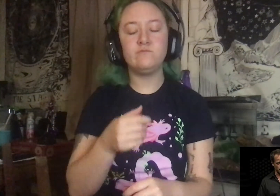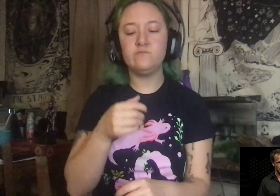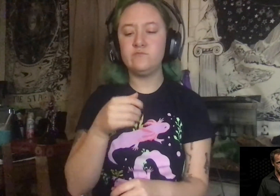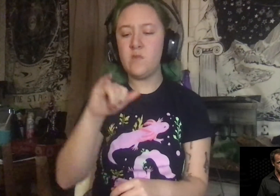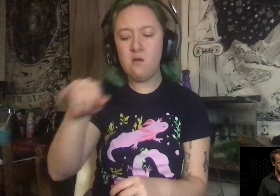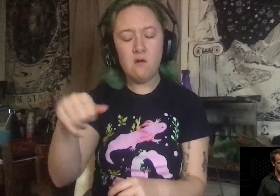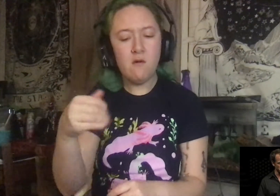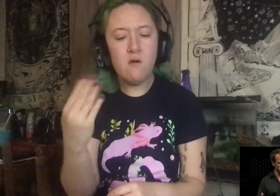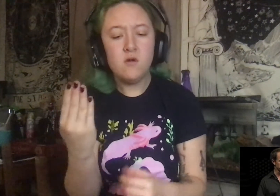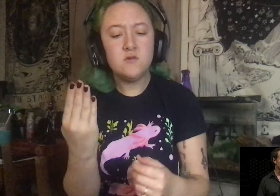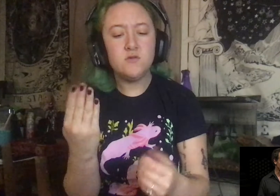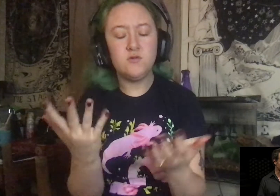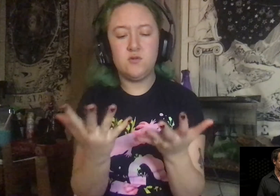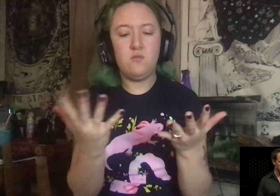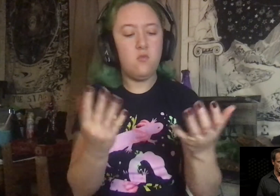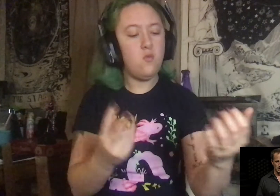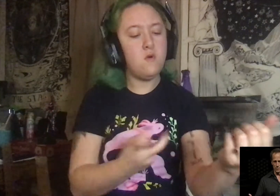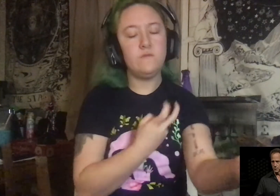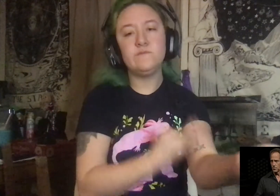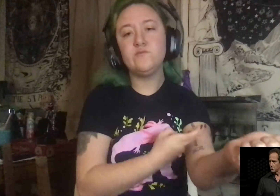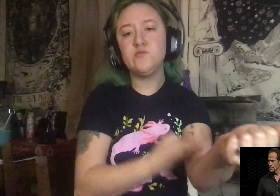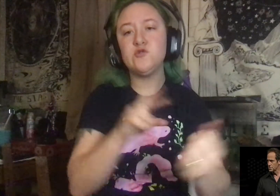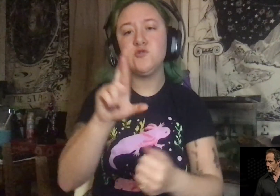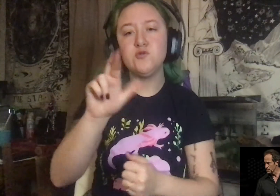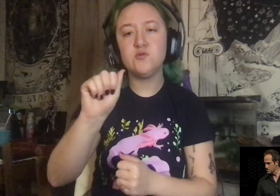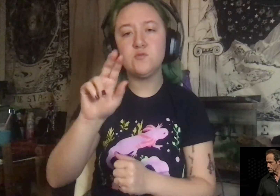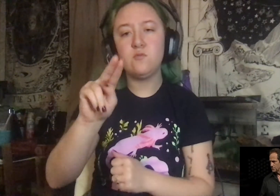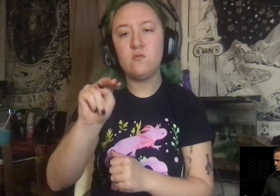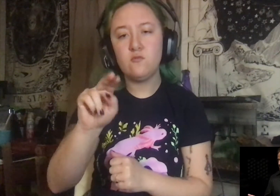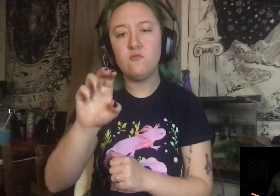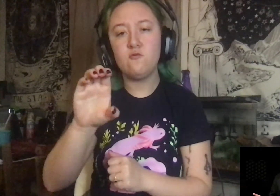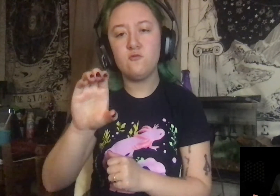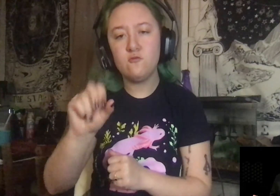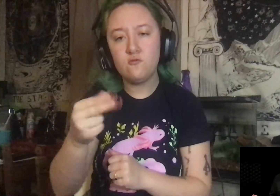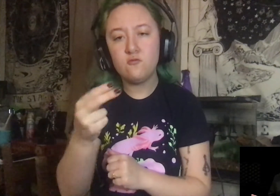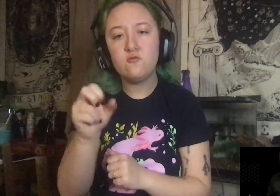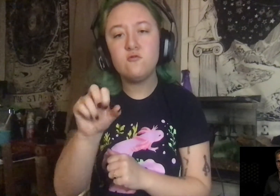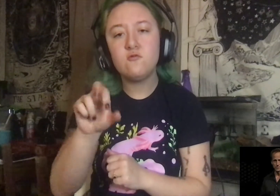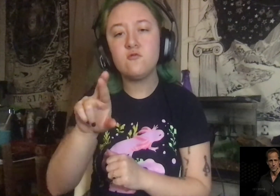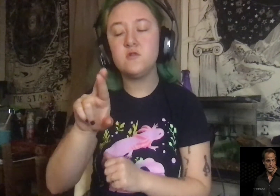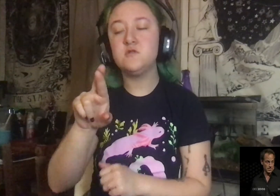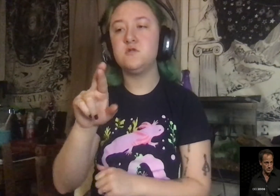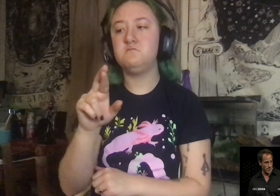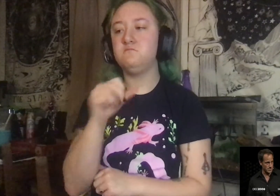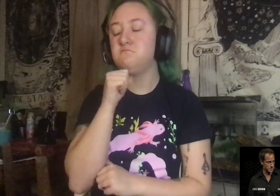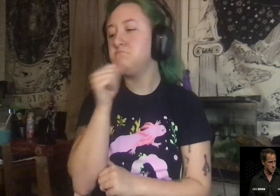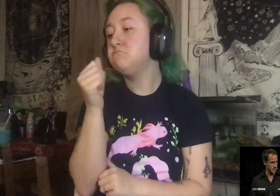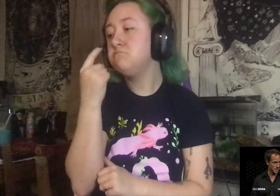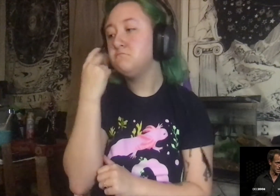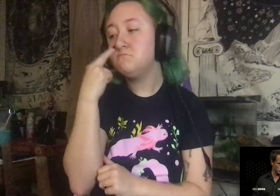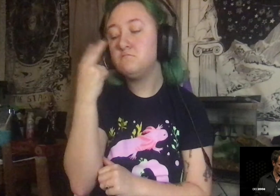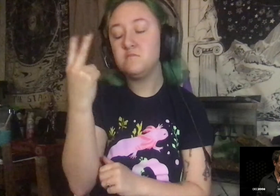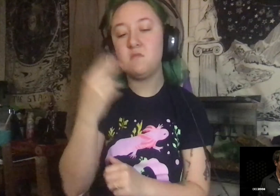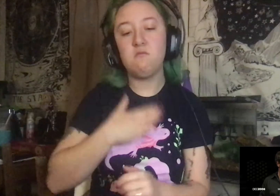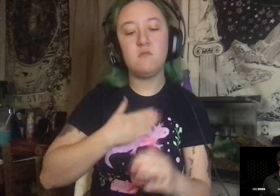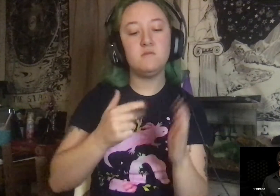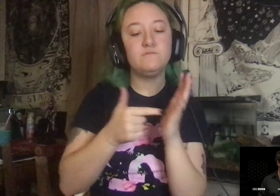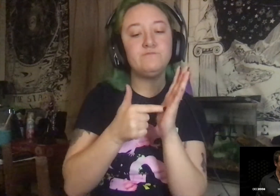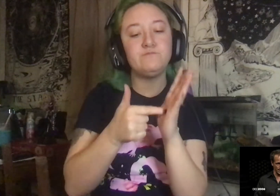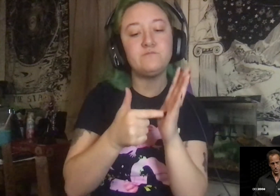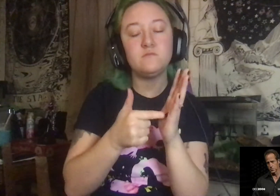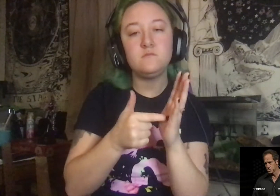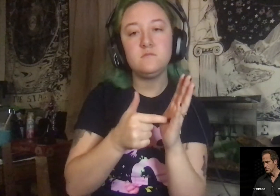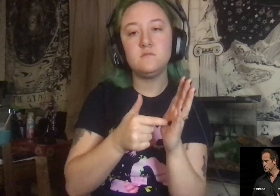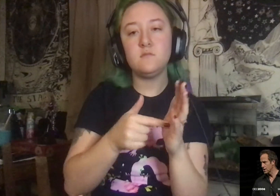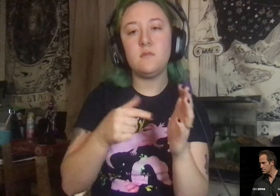job in question was sheep rancher. My role on the show, for those of you who haven't seen it, it's pretty simple. I'm an apprentice, and I work with the people